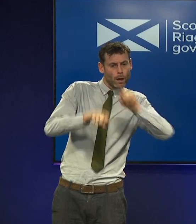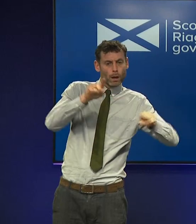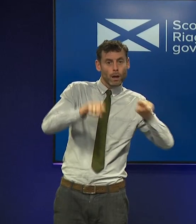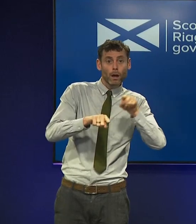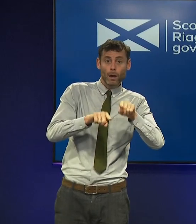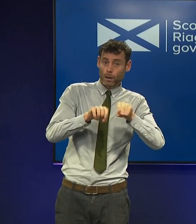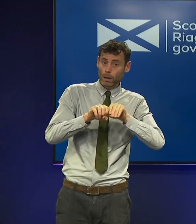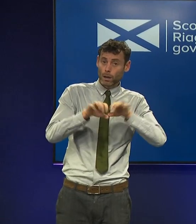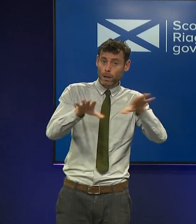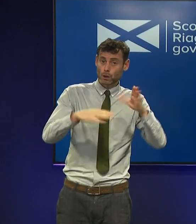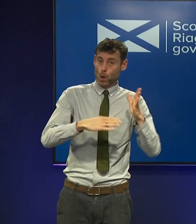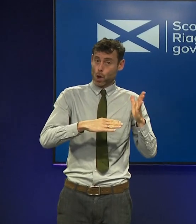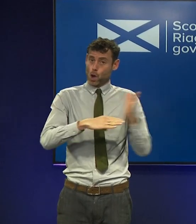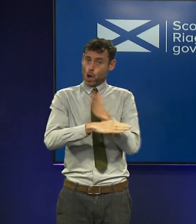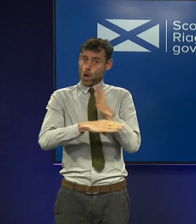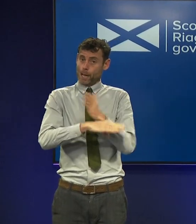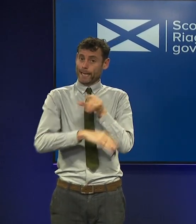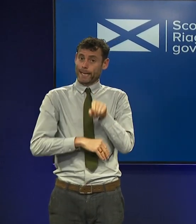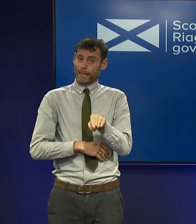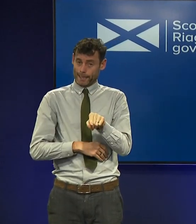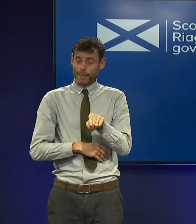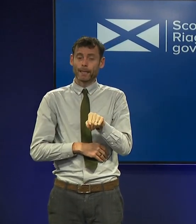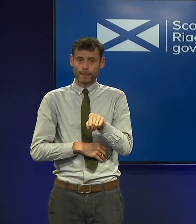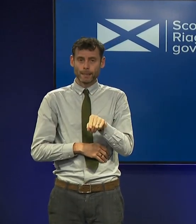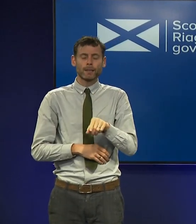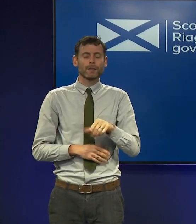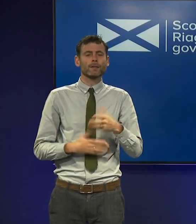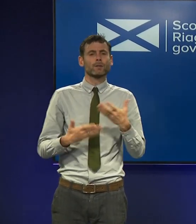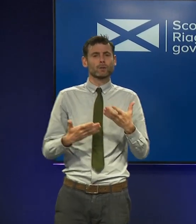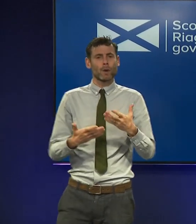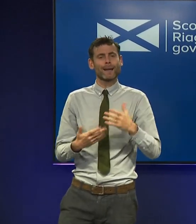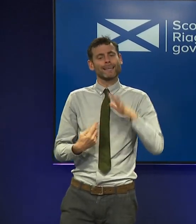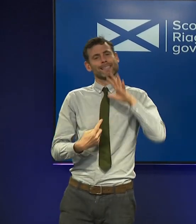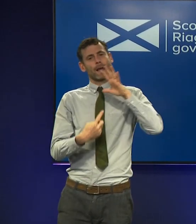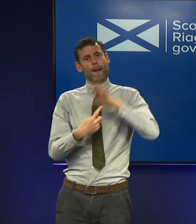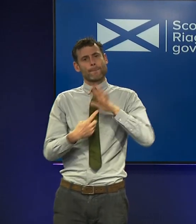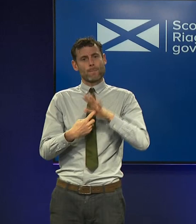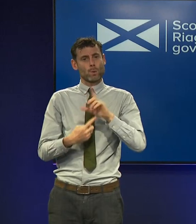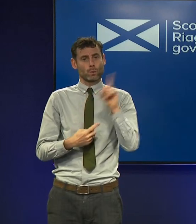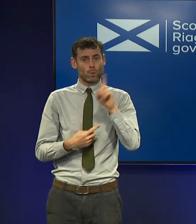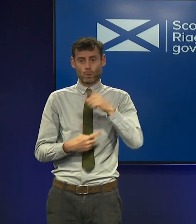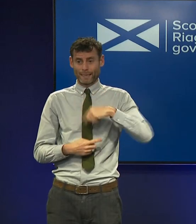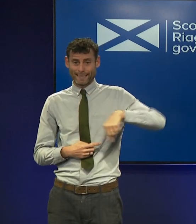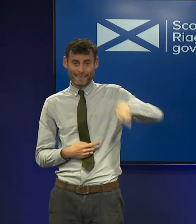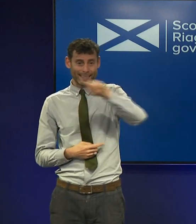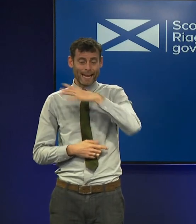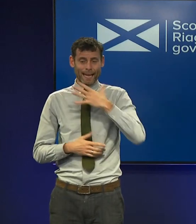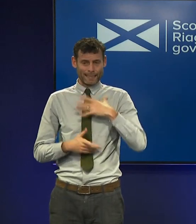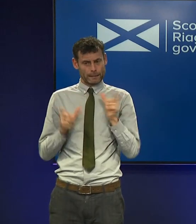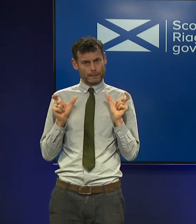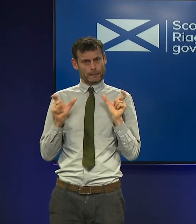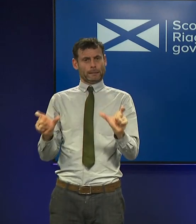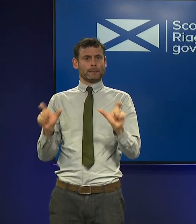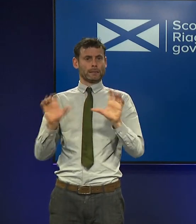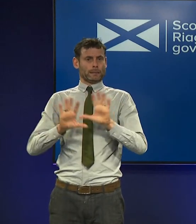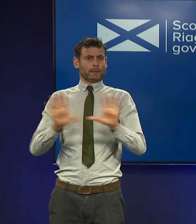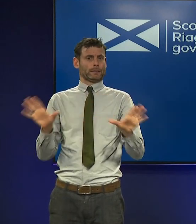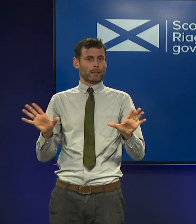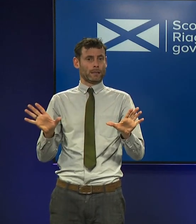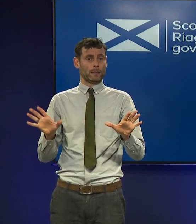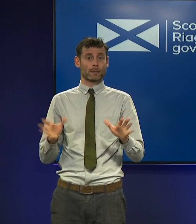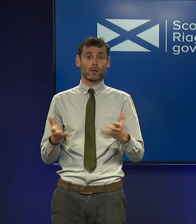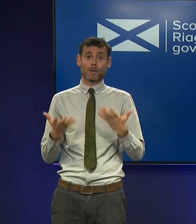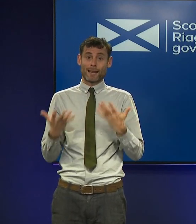being quite broad based in your protective approaches rather than targeted as you might be able to become later is that none of us know where